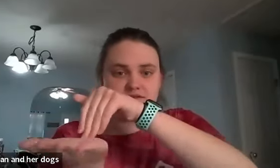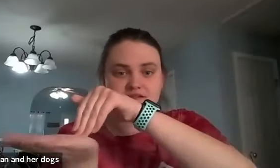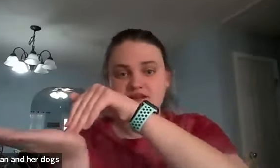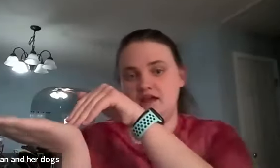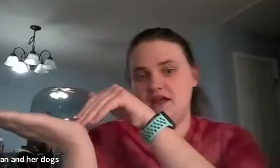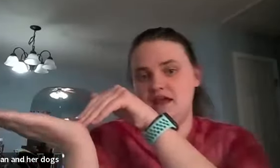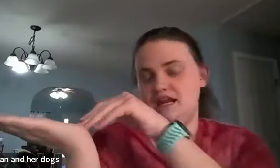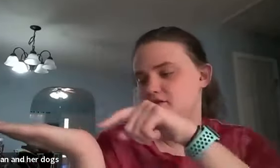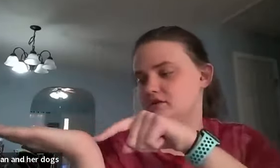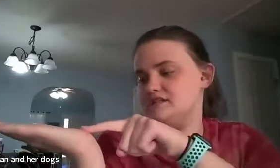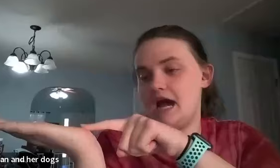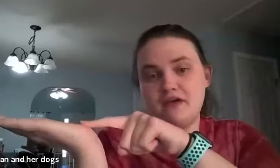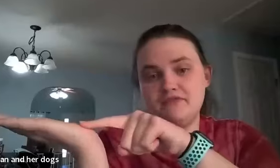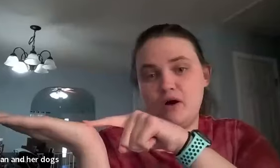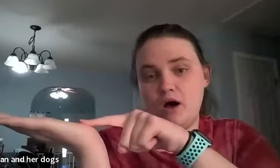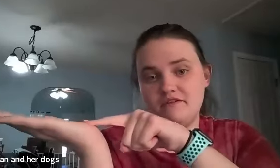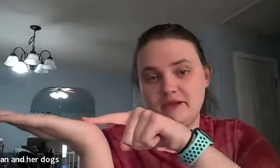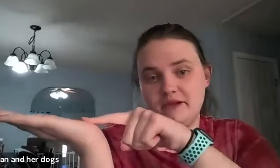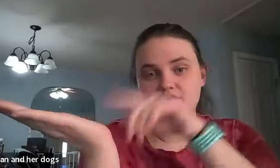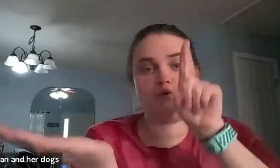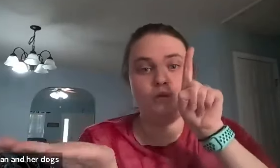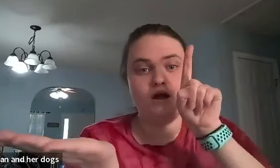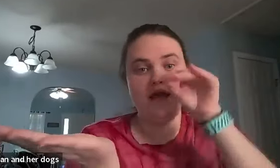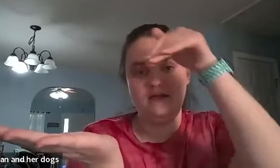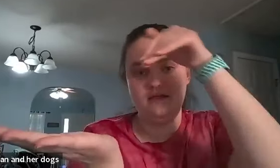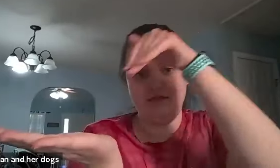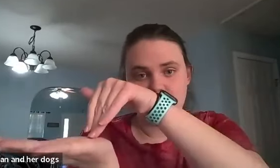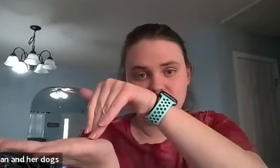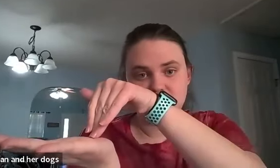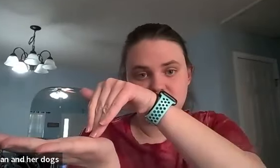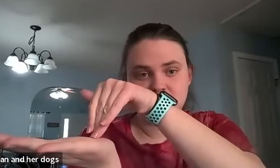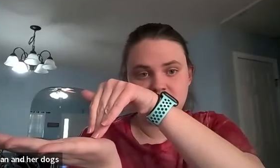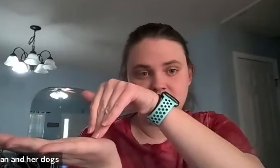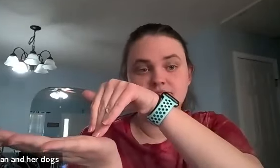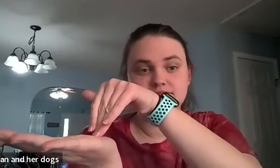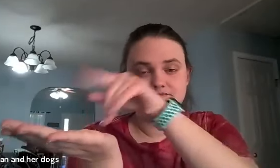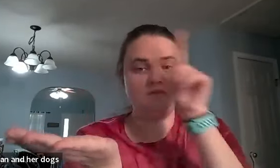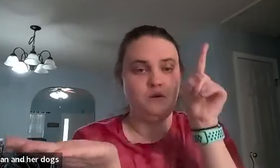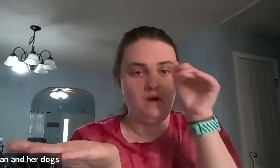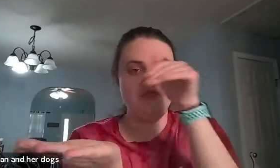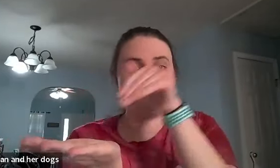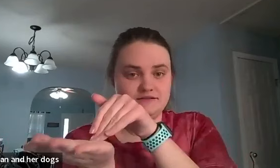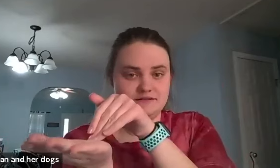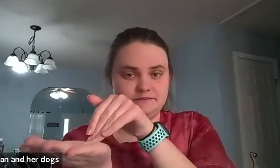1,000. And if you look closely, I'm at the palm of my hand. So 1,000, mm-hmm, 1,000.